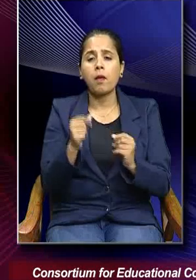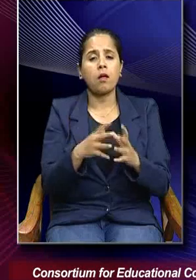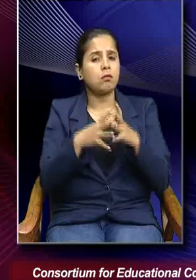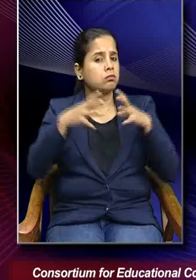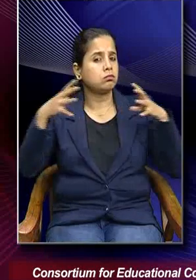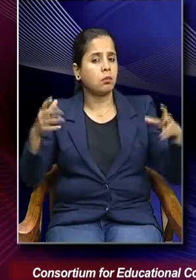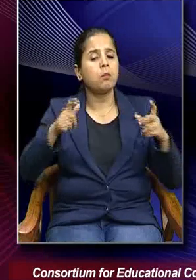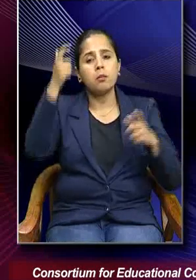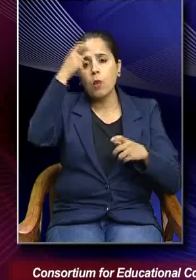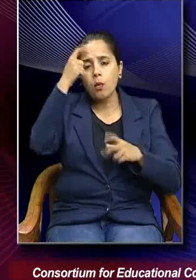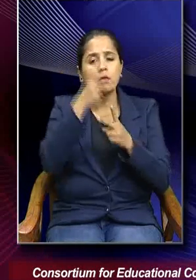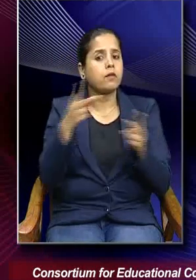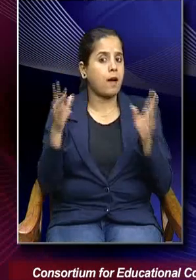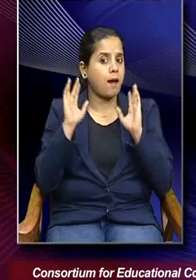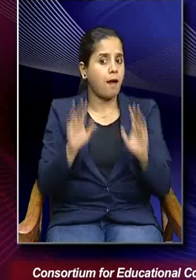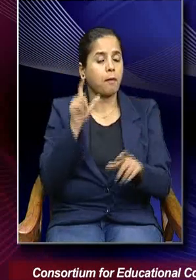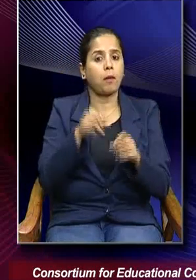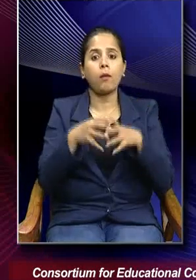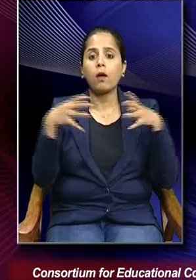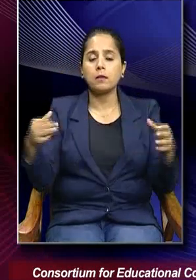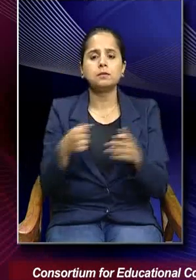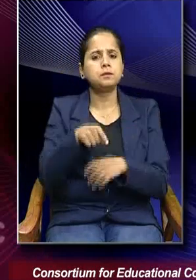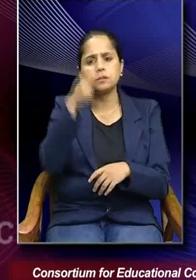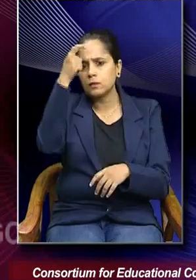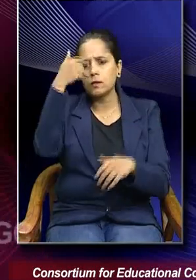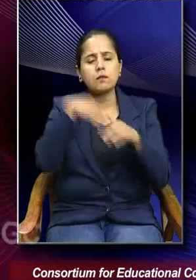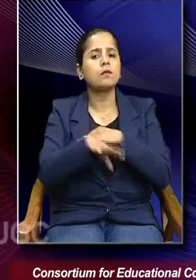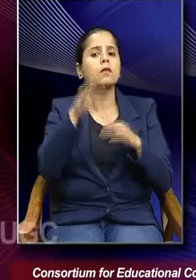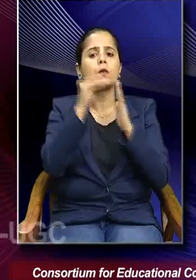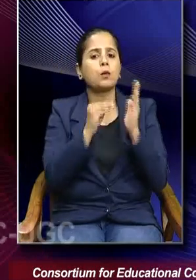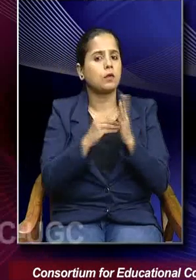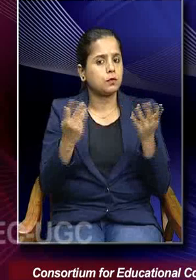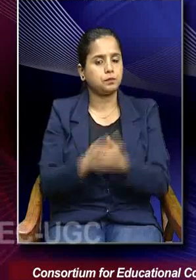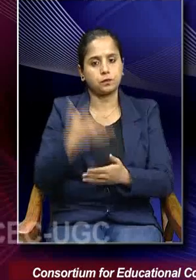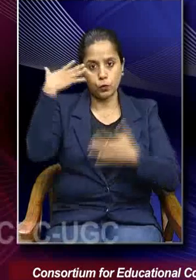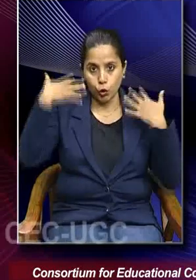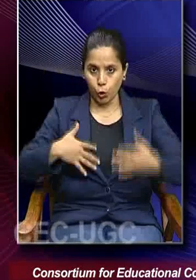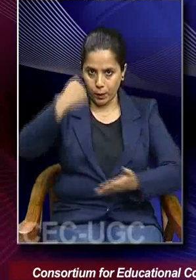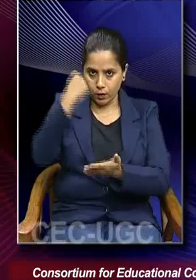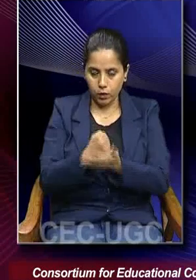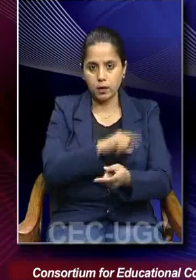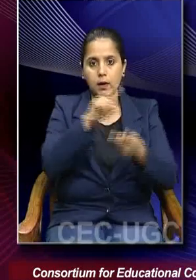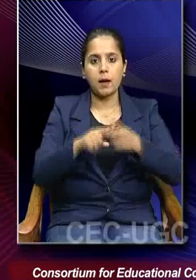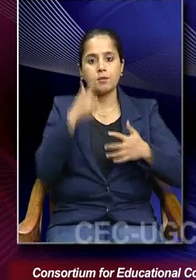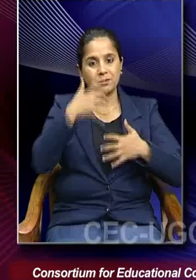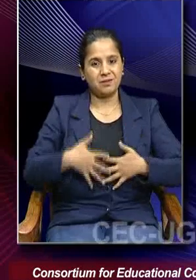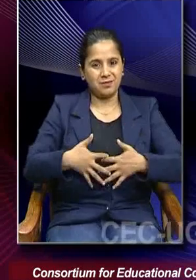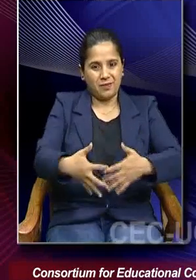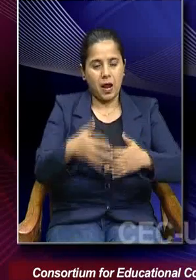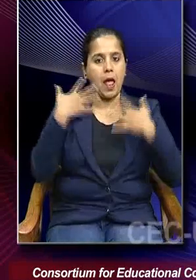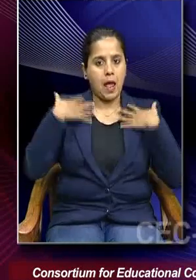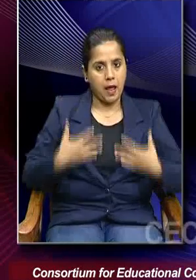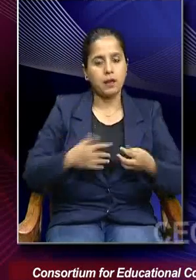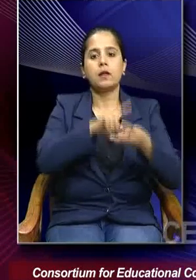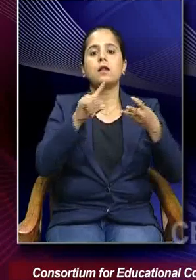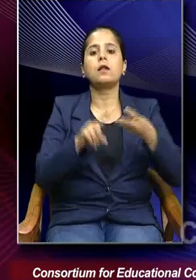population issues. And these issues include human rights, maternal health,